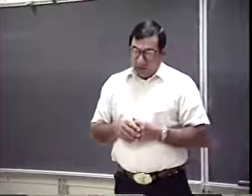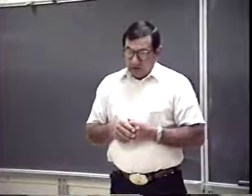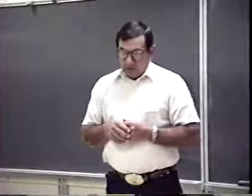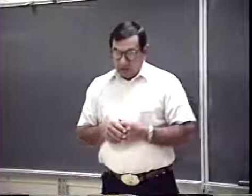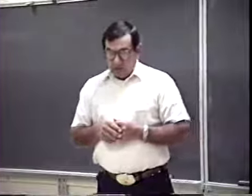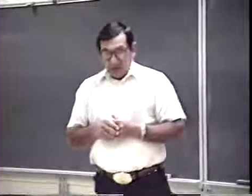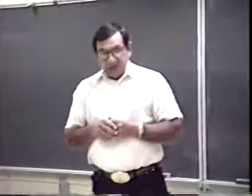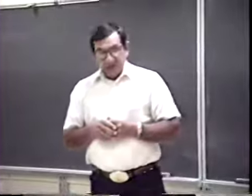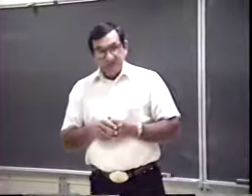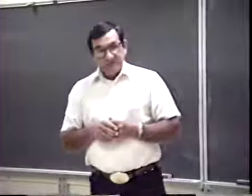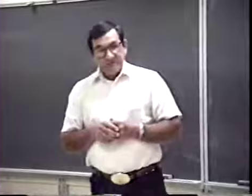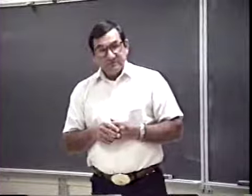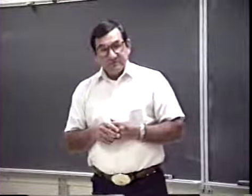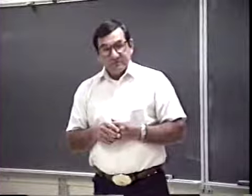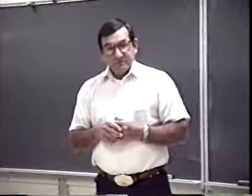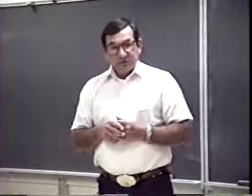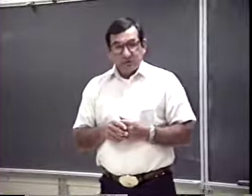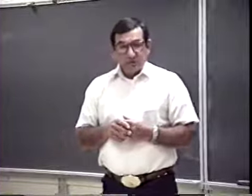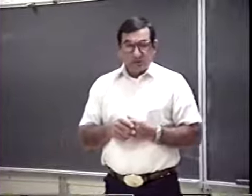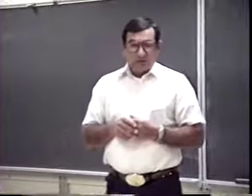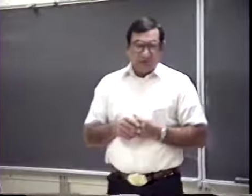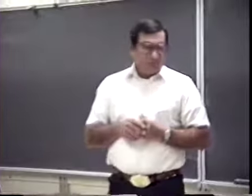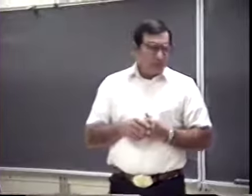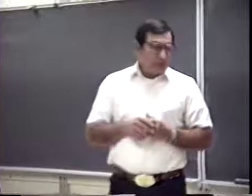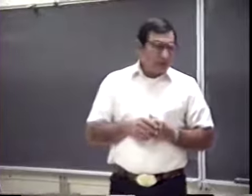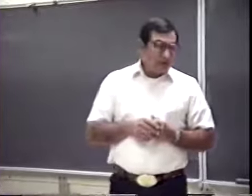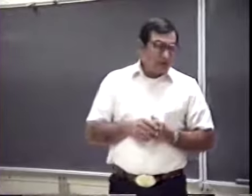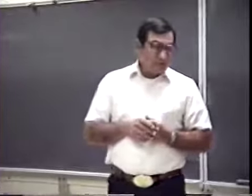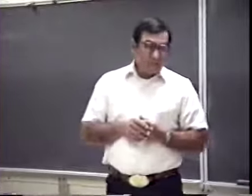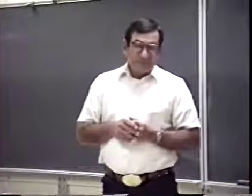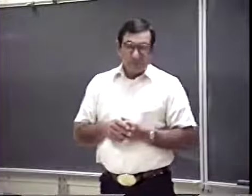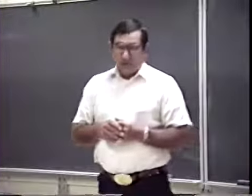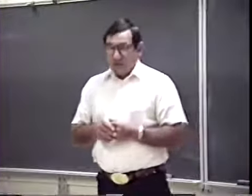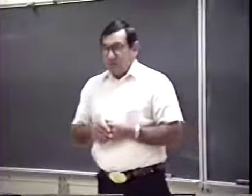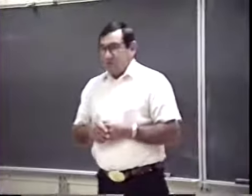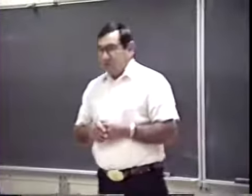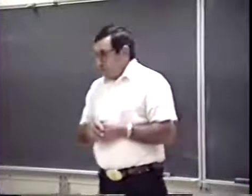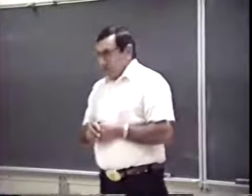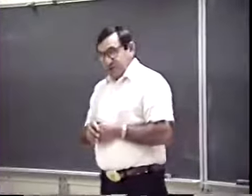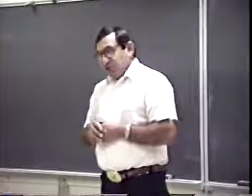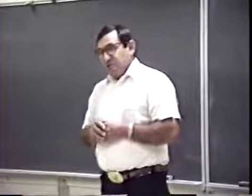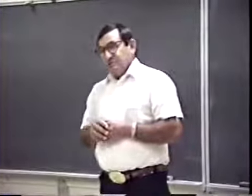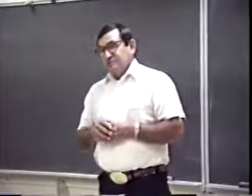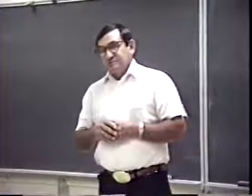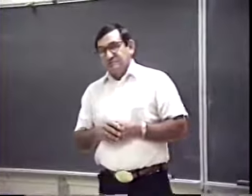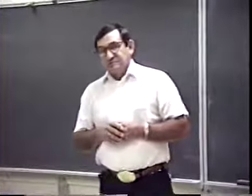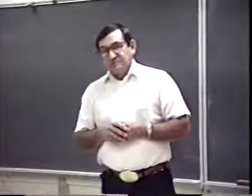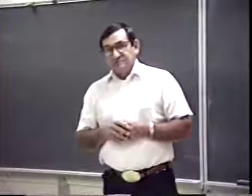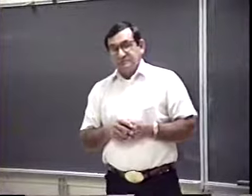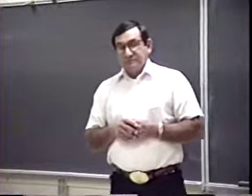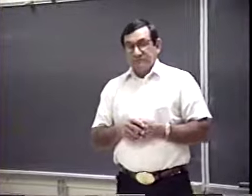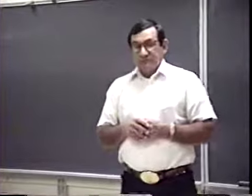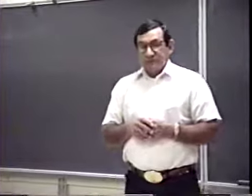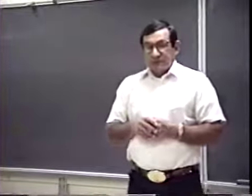the blossom or the plum blossom?" The warrior said, "No." He